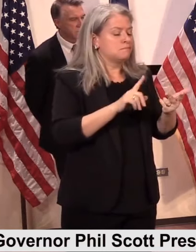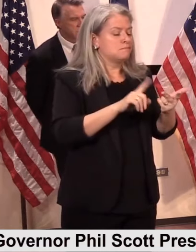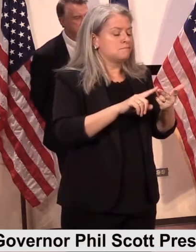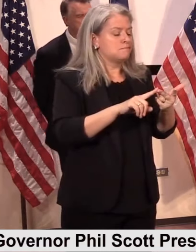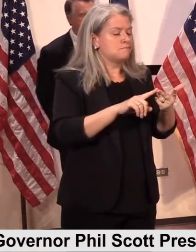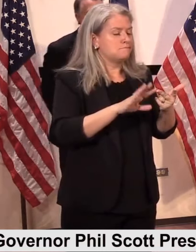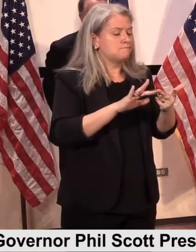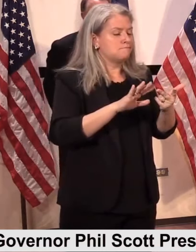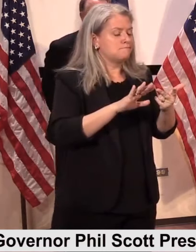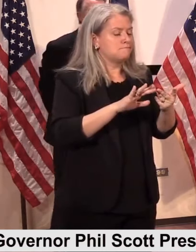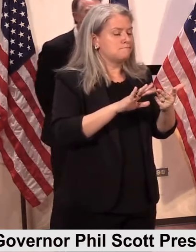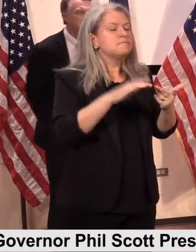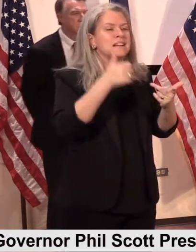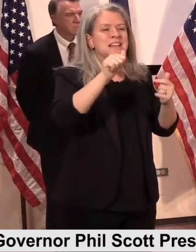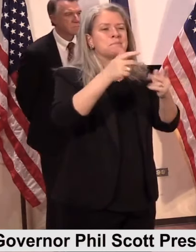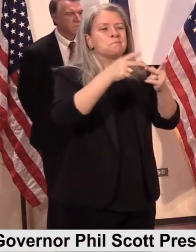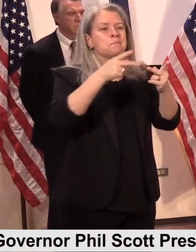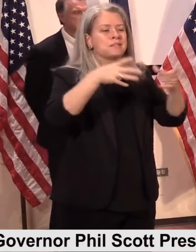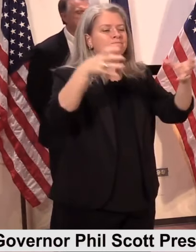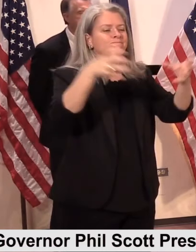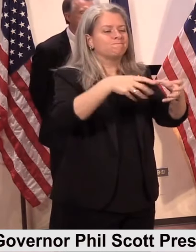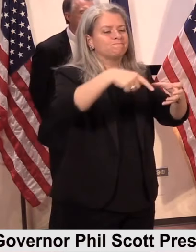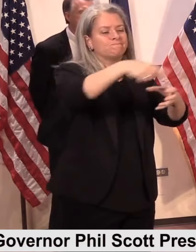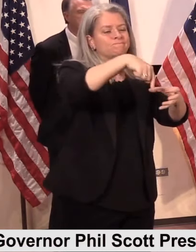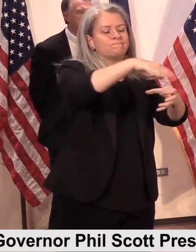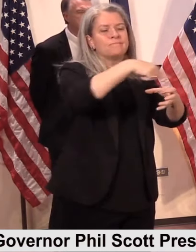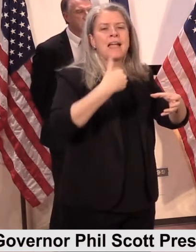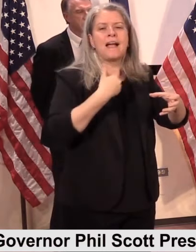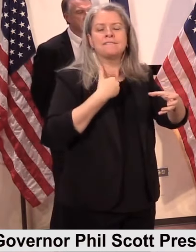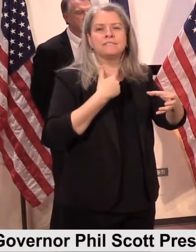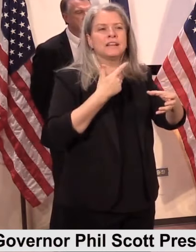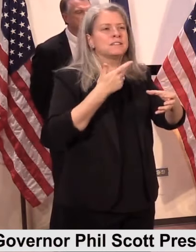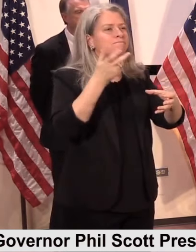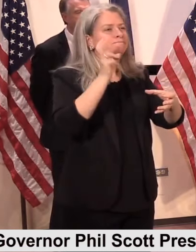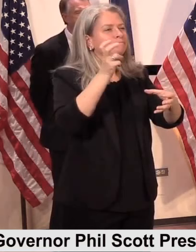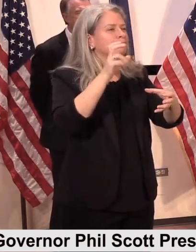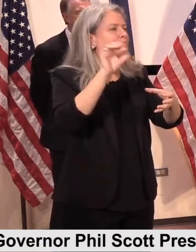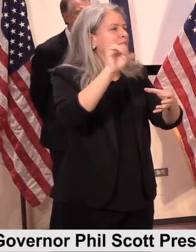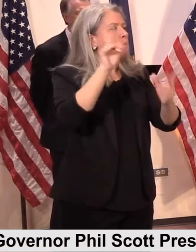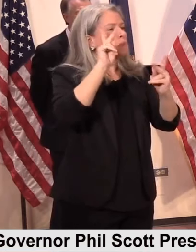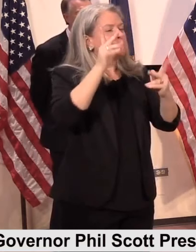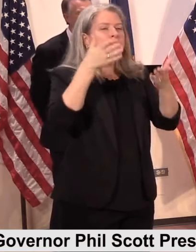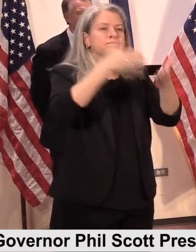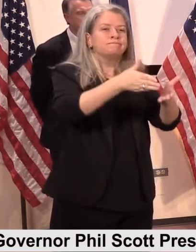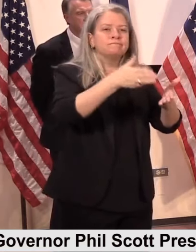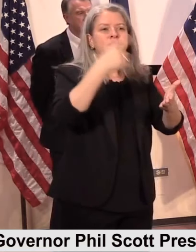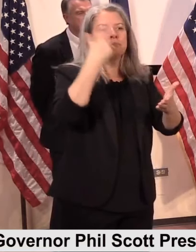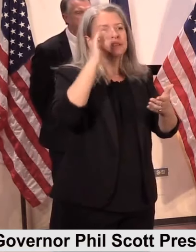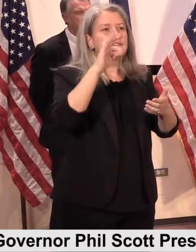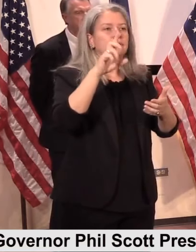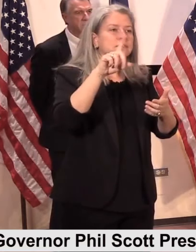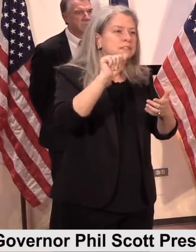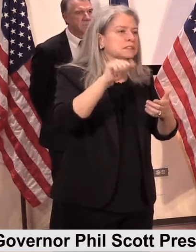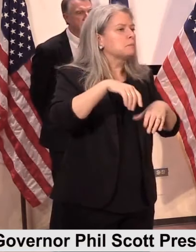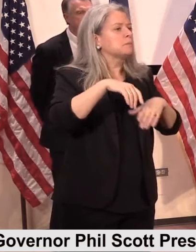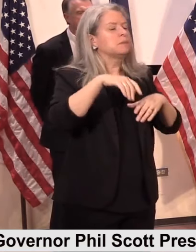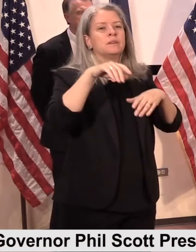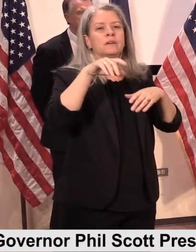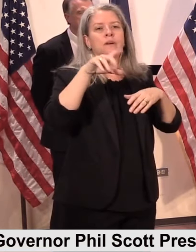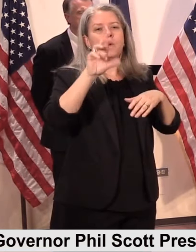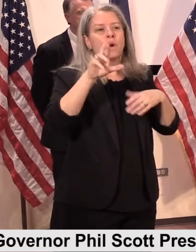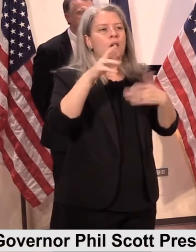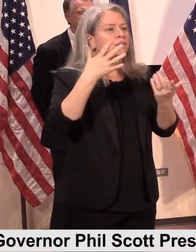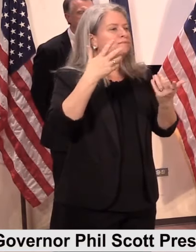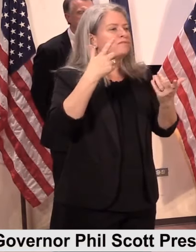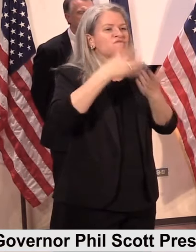those as well as that the Department of Health will be sort of issuing guidelines disabled and disability quarantine facility, transfer